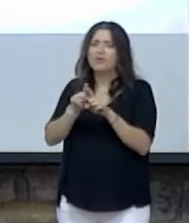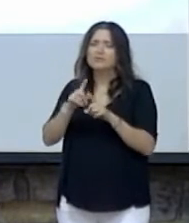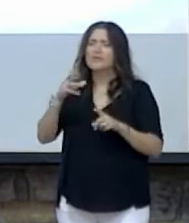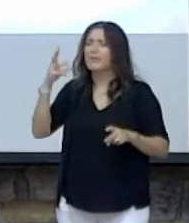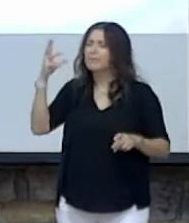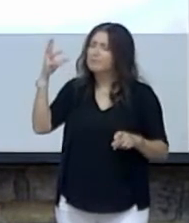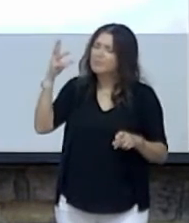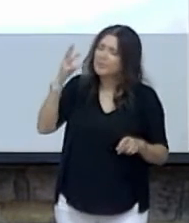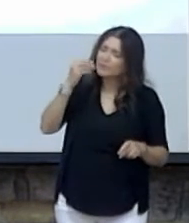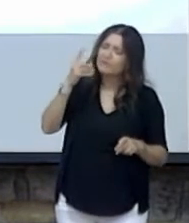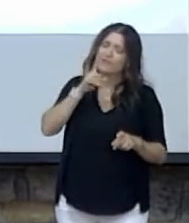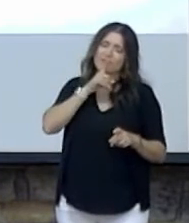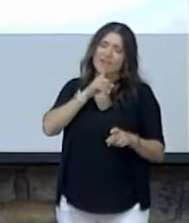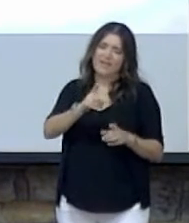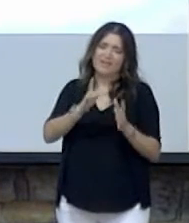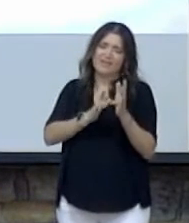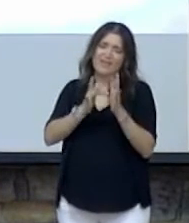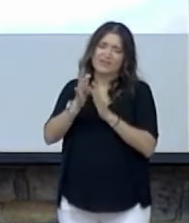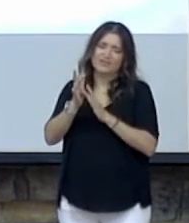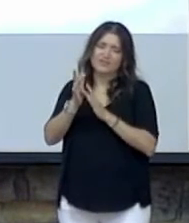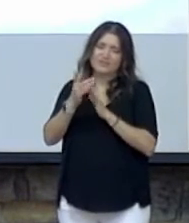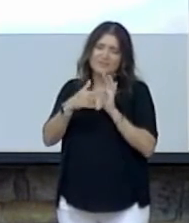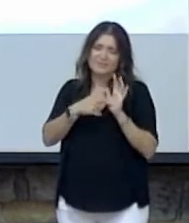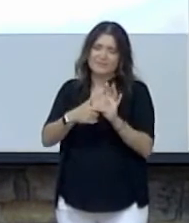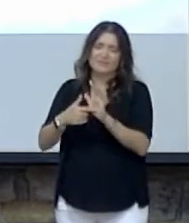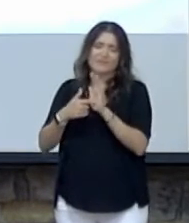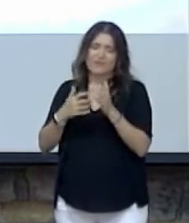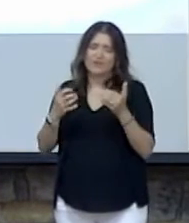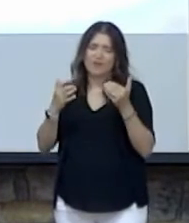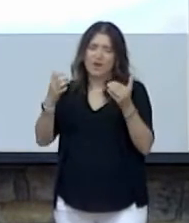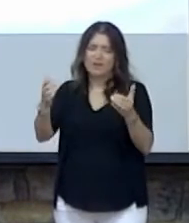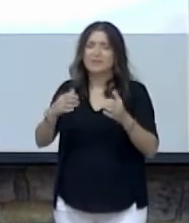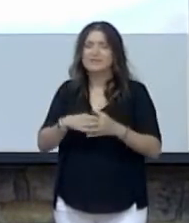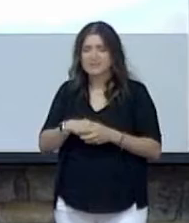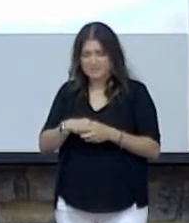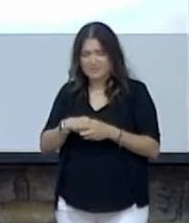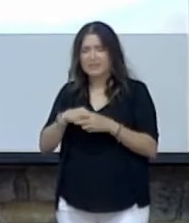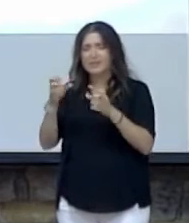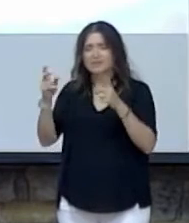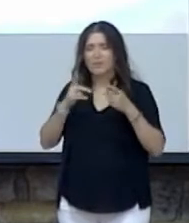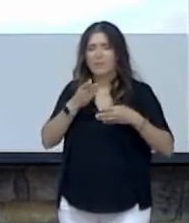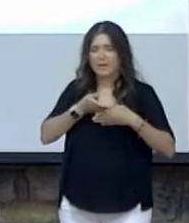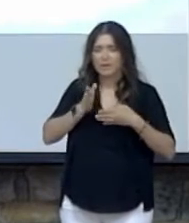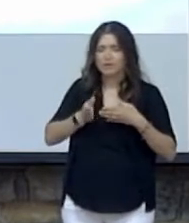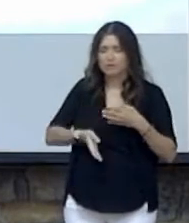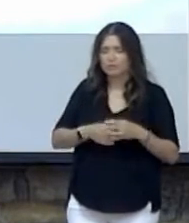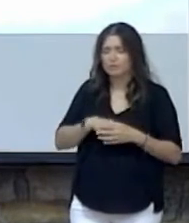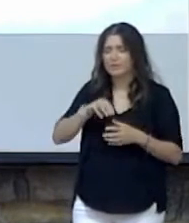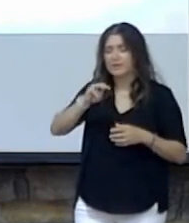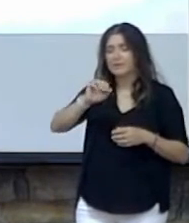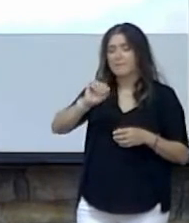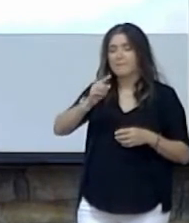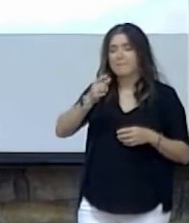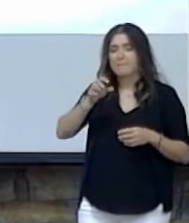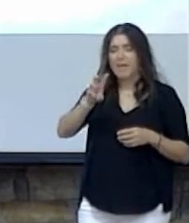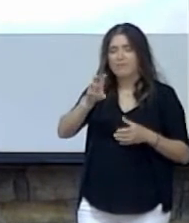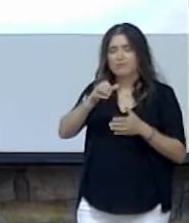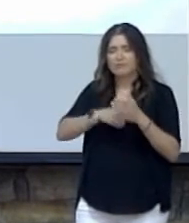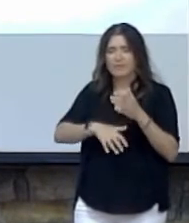beautiful reality that Jesus paints for his audience. Let's go back and conclude in Matthew chapter 5.